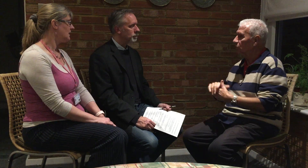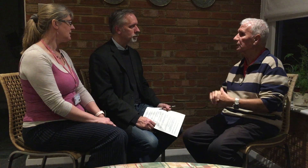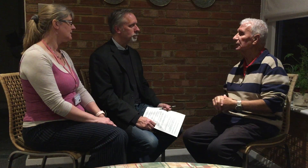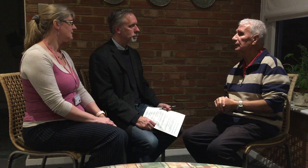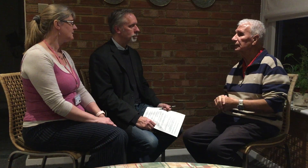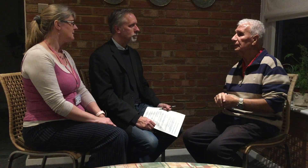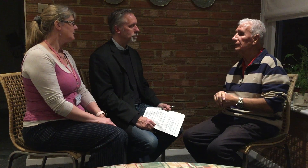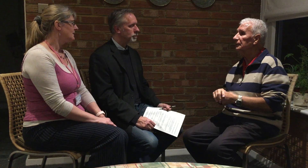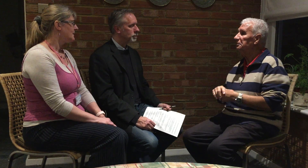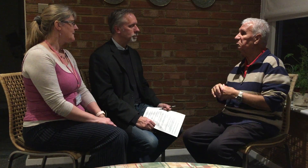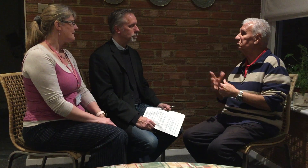right?"